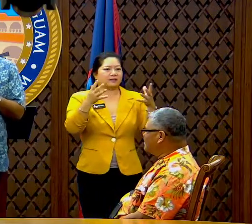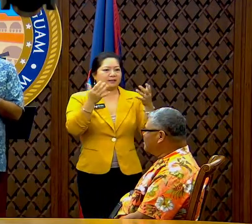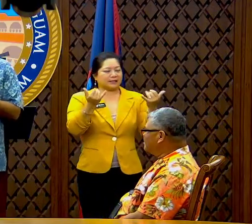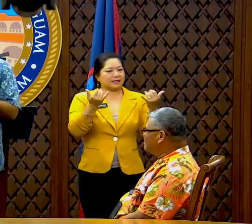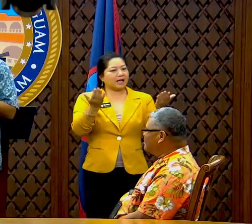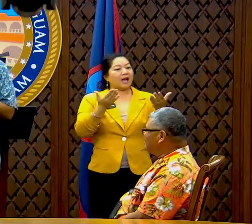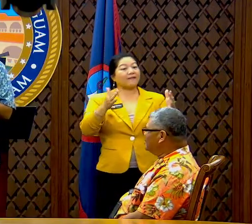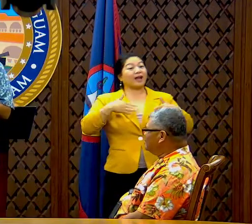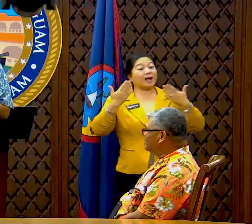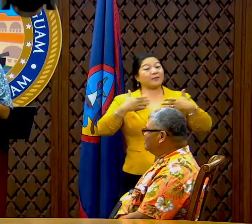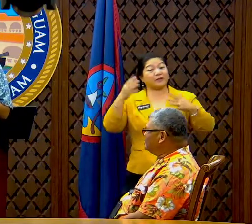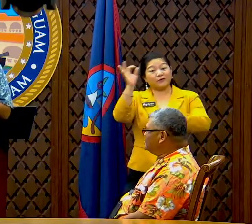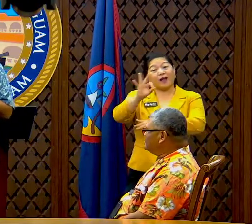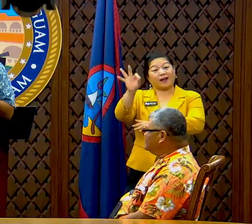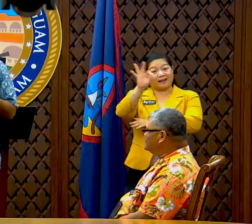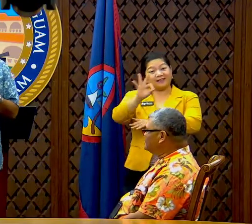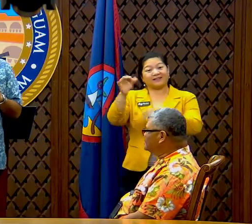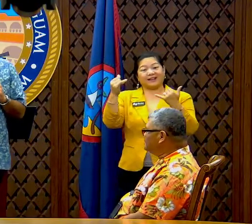and happy Friday.